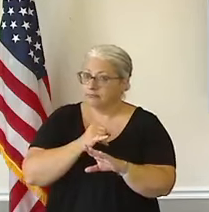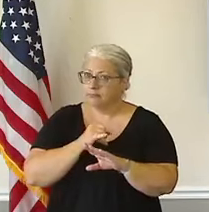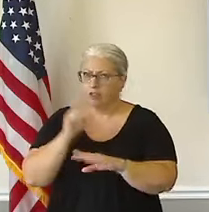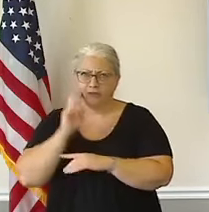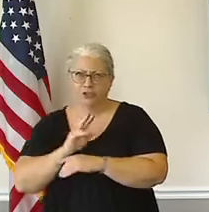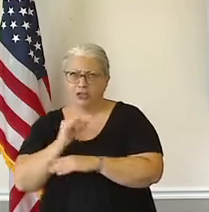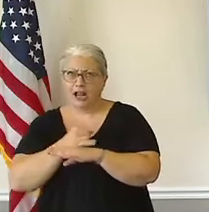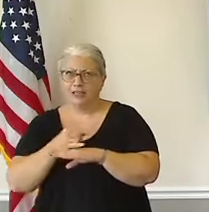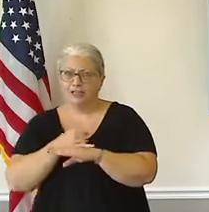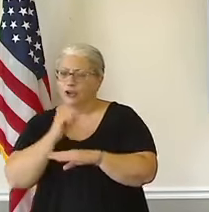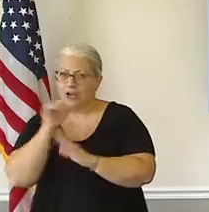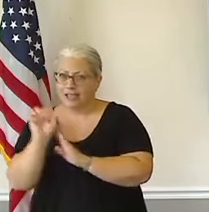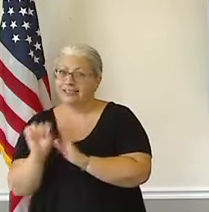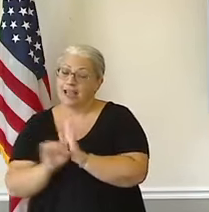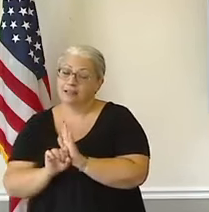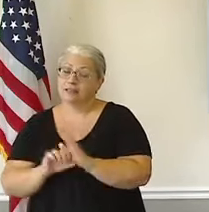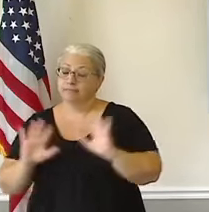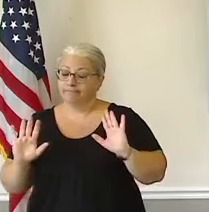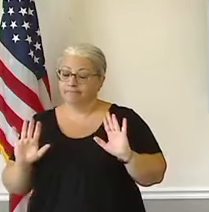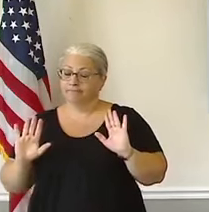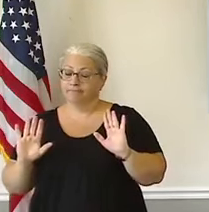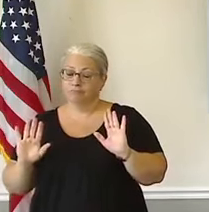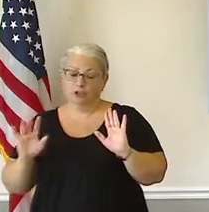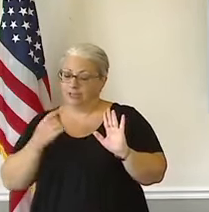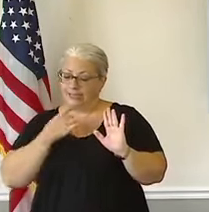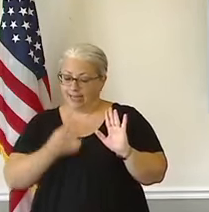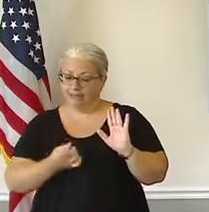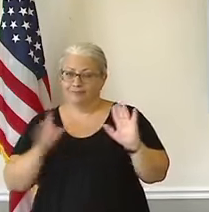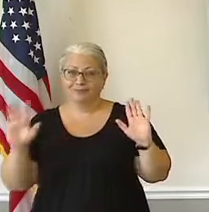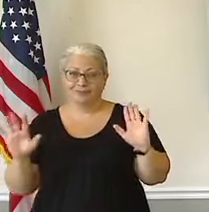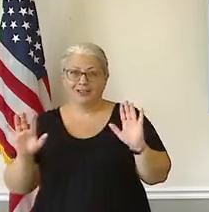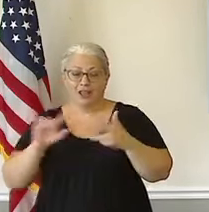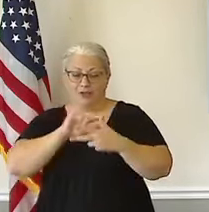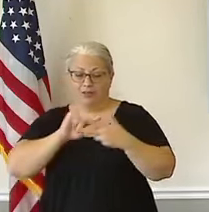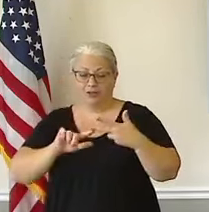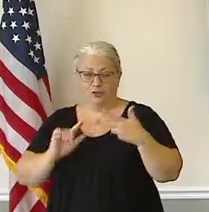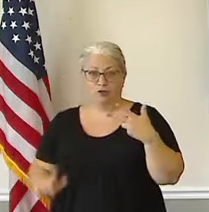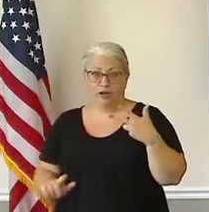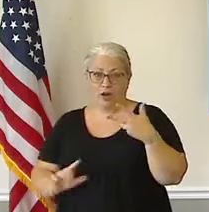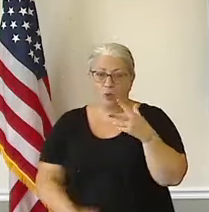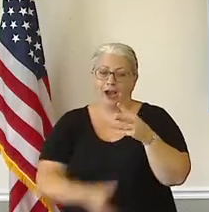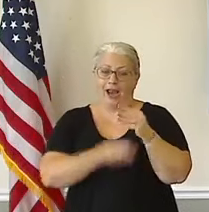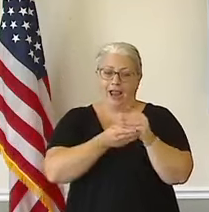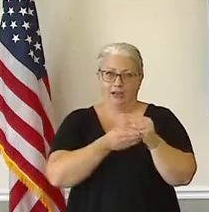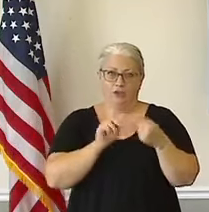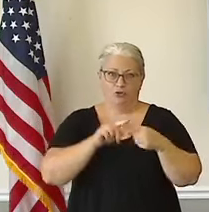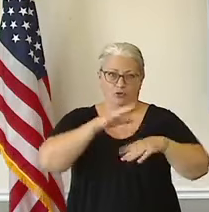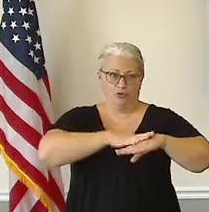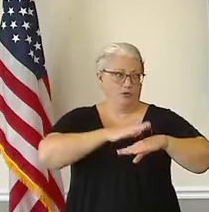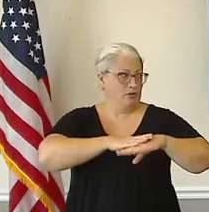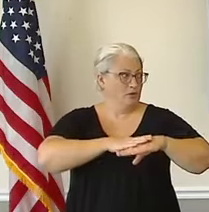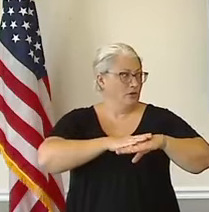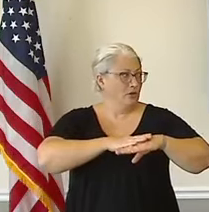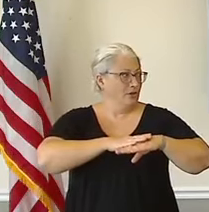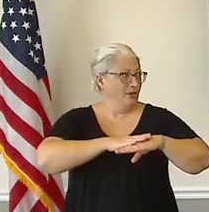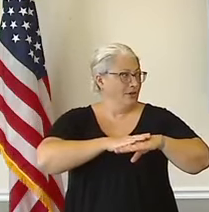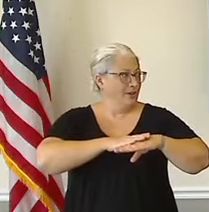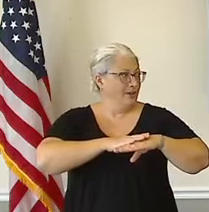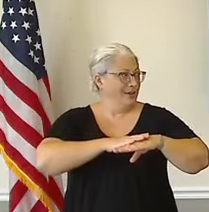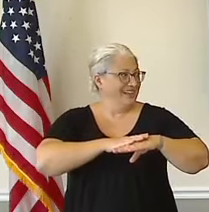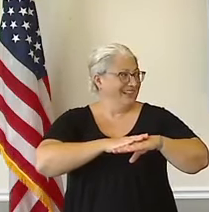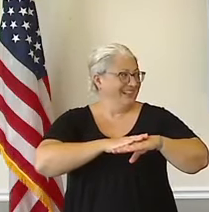Islands, but, you know, just saying. Hawaii, South Dakota, and Virgin Islands were added. You have to cut your Hawaii